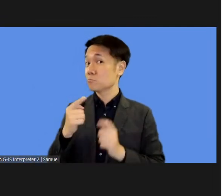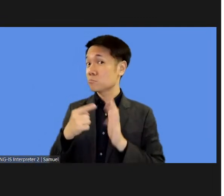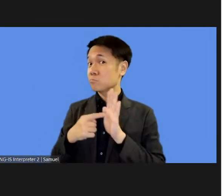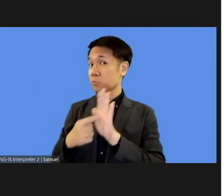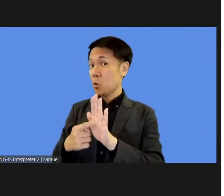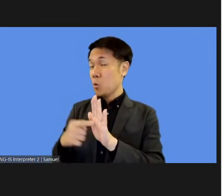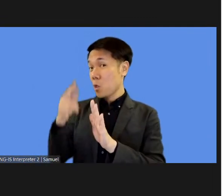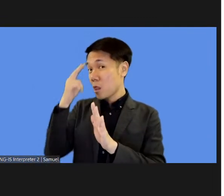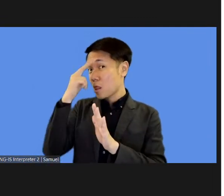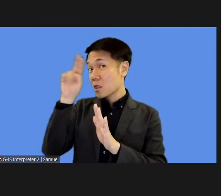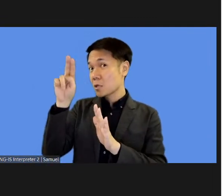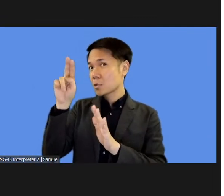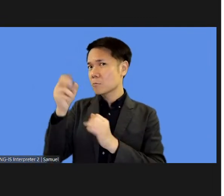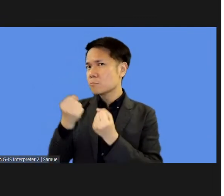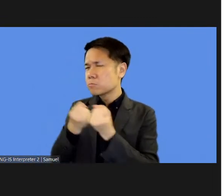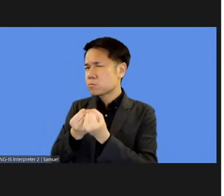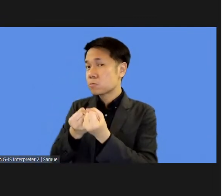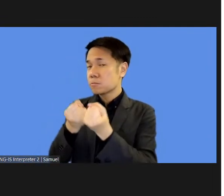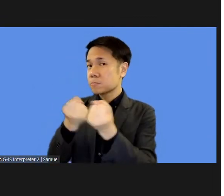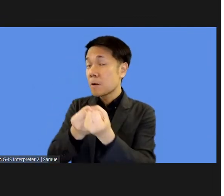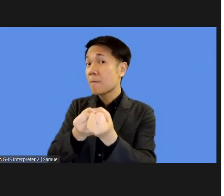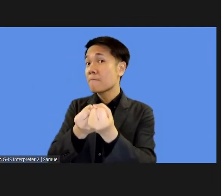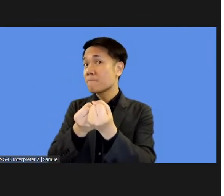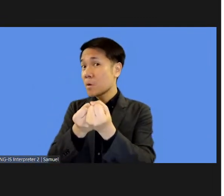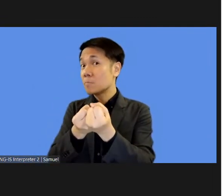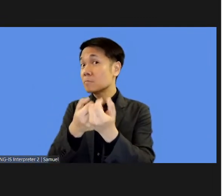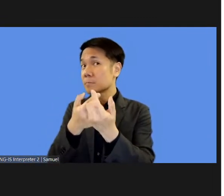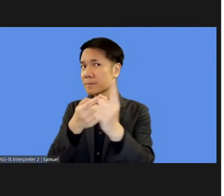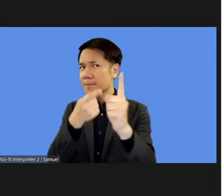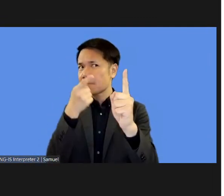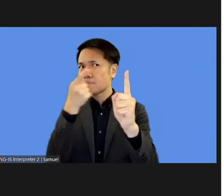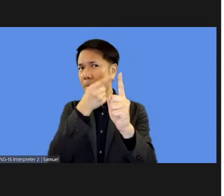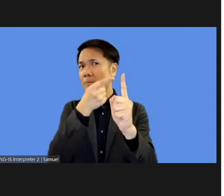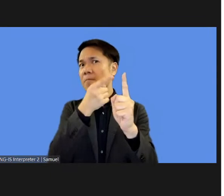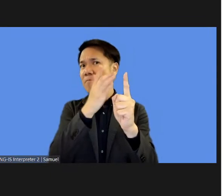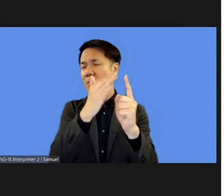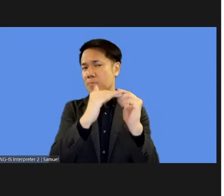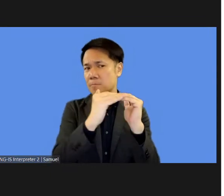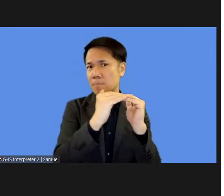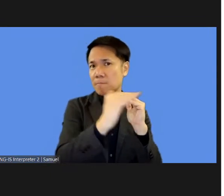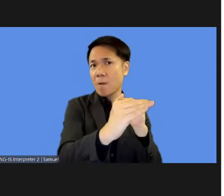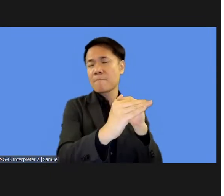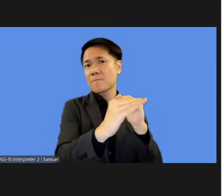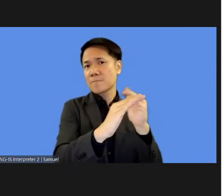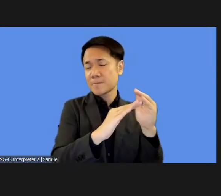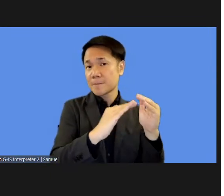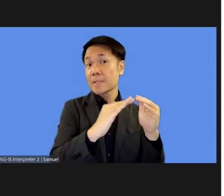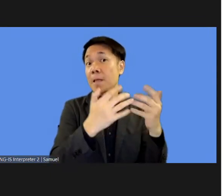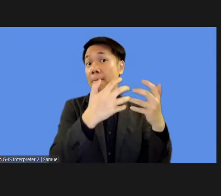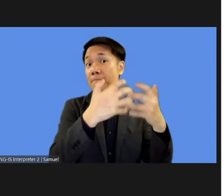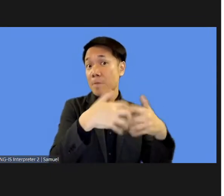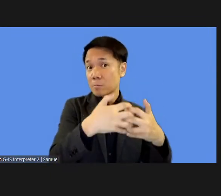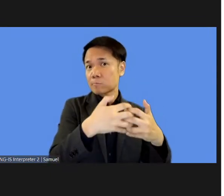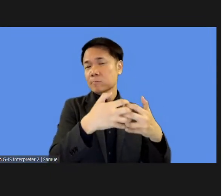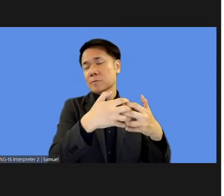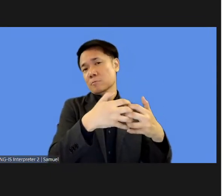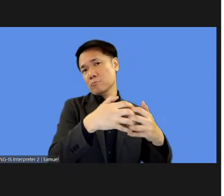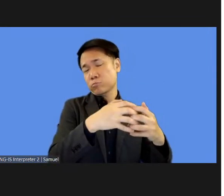the industrialization, the sustainable industrialization narrative in Africa, and how we